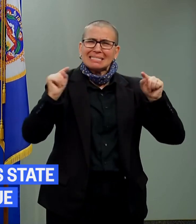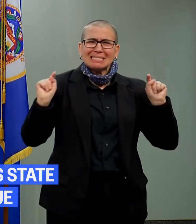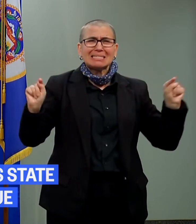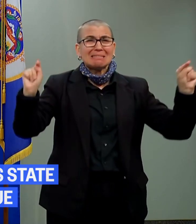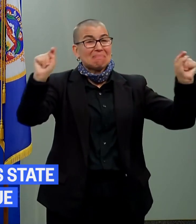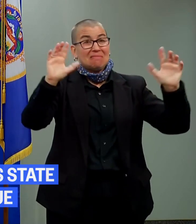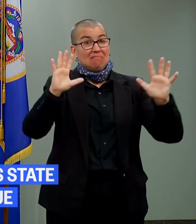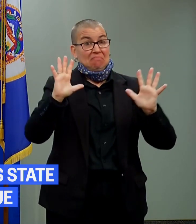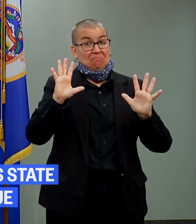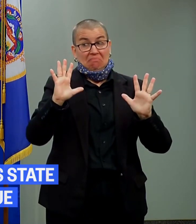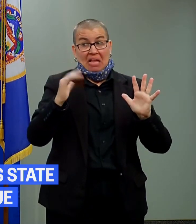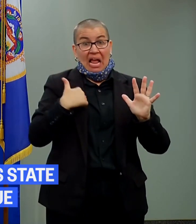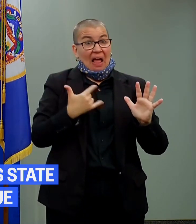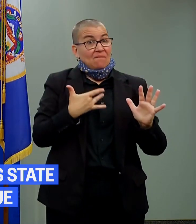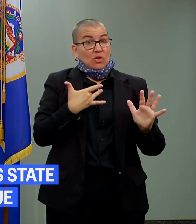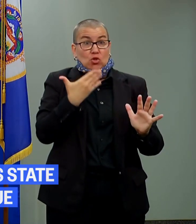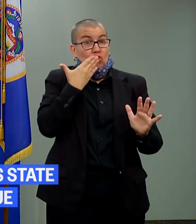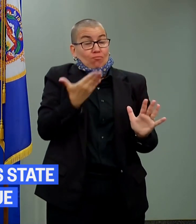most days.